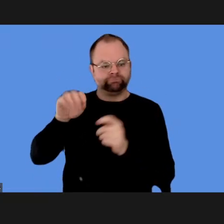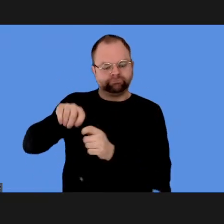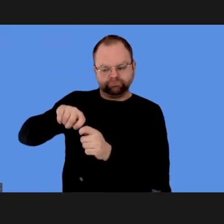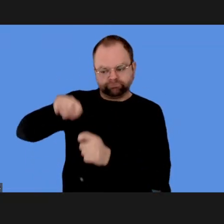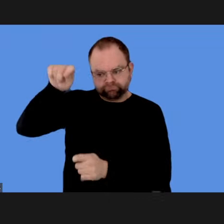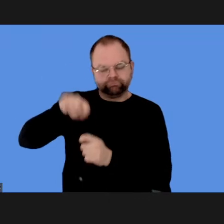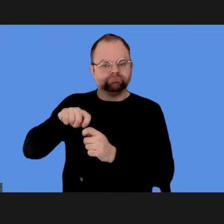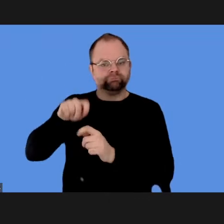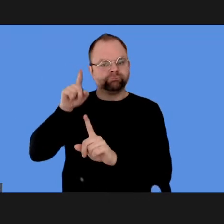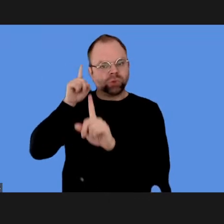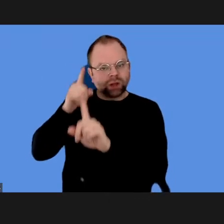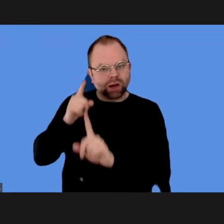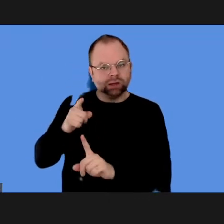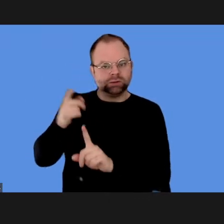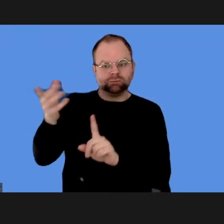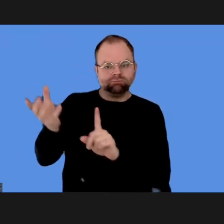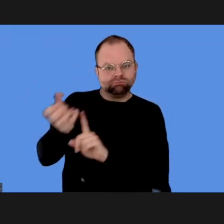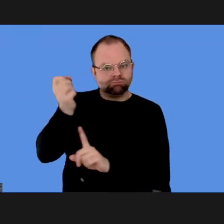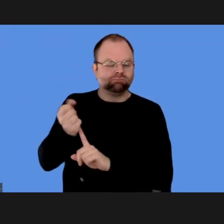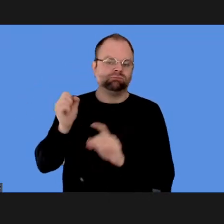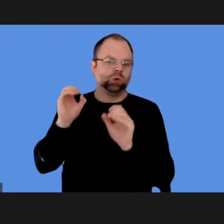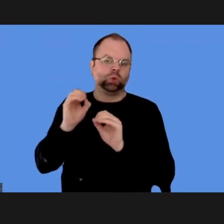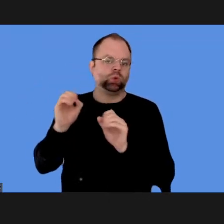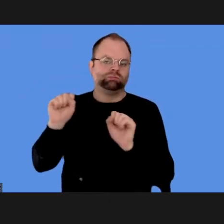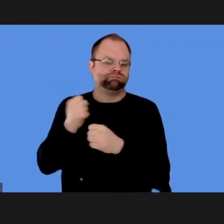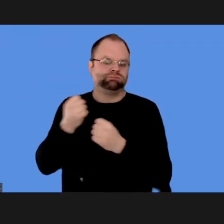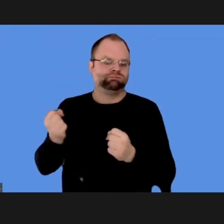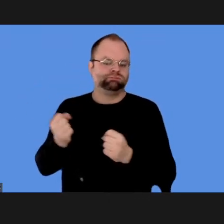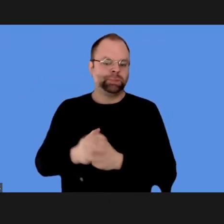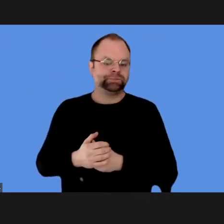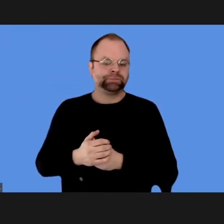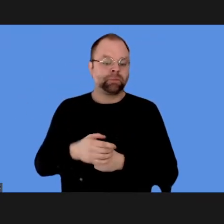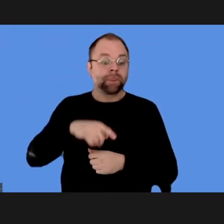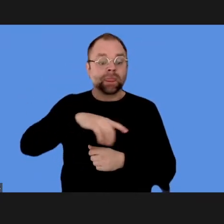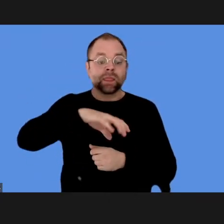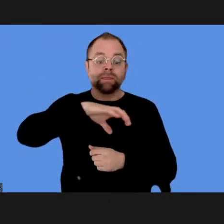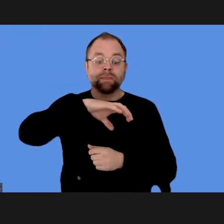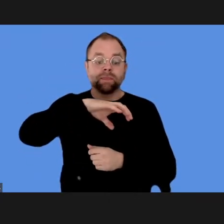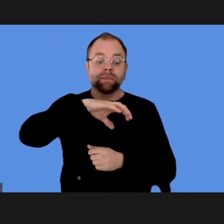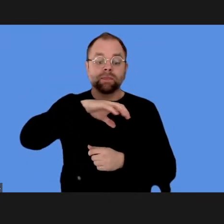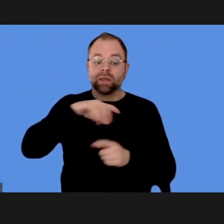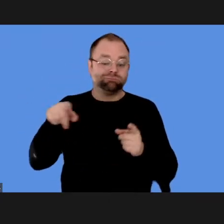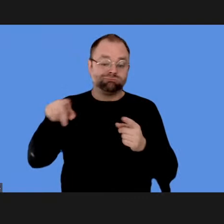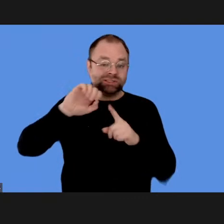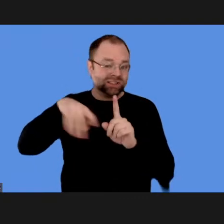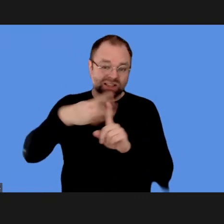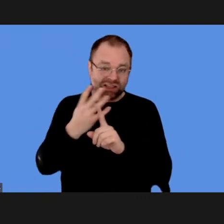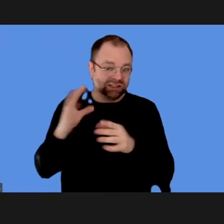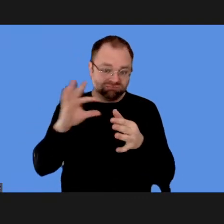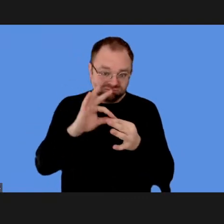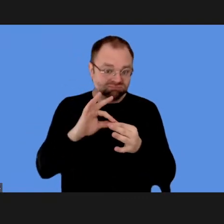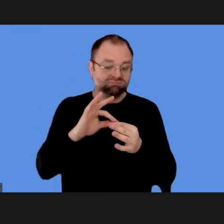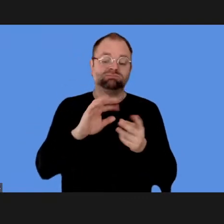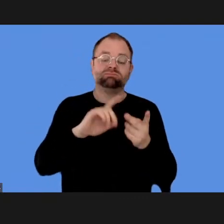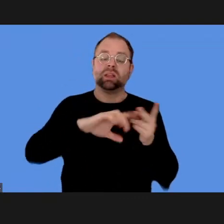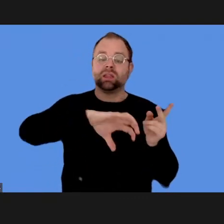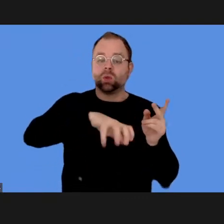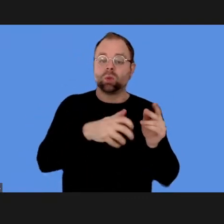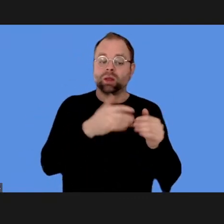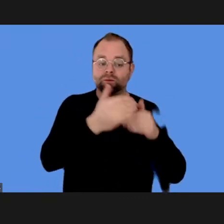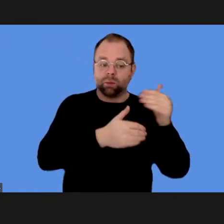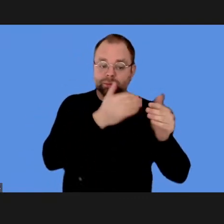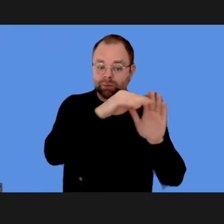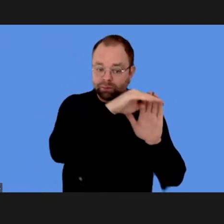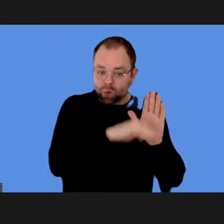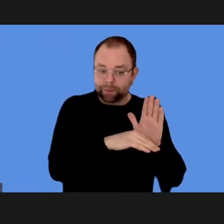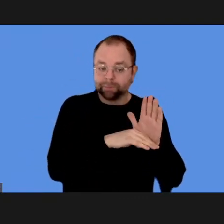local levels. One of the things that also makes it interesting is SDG goes with the motto of leaving